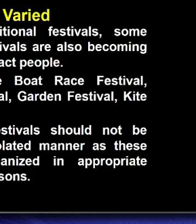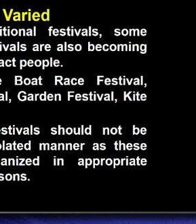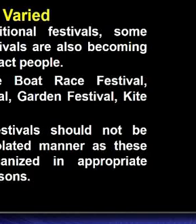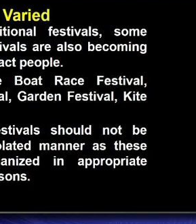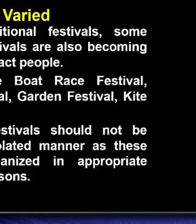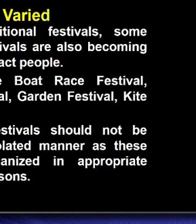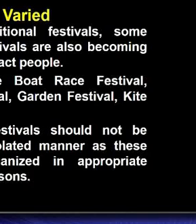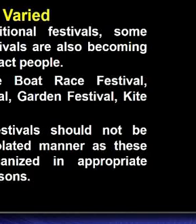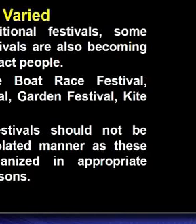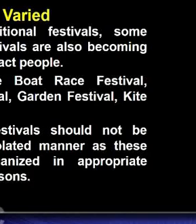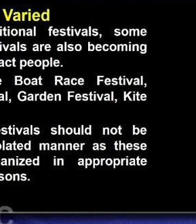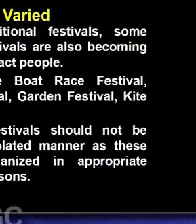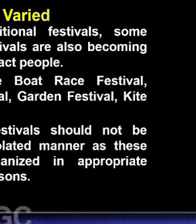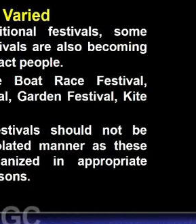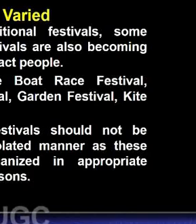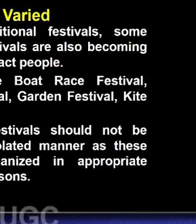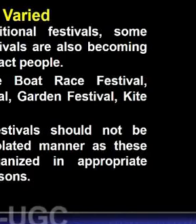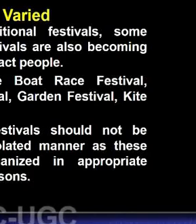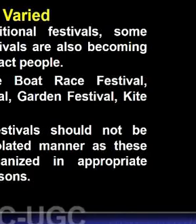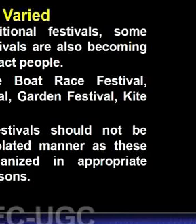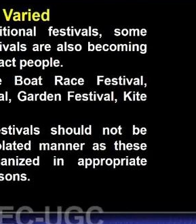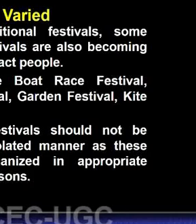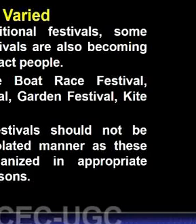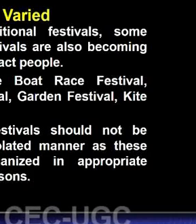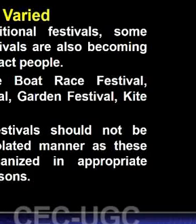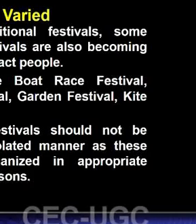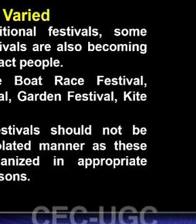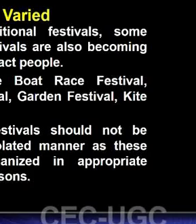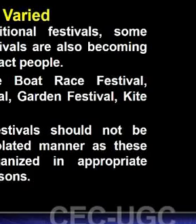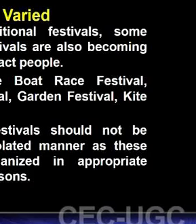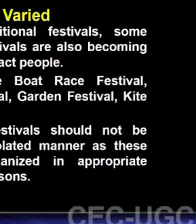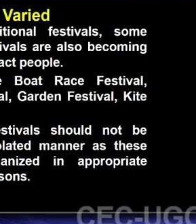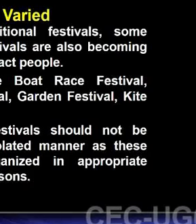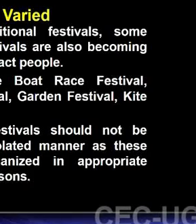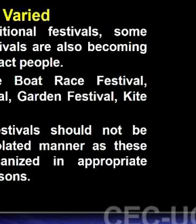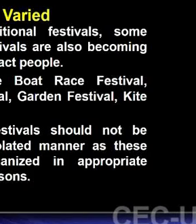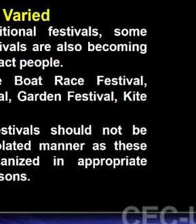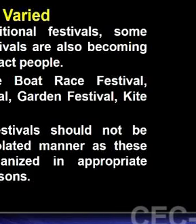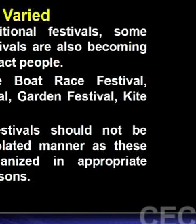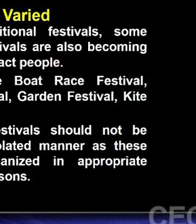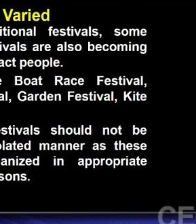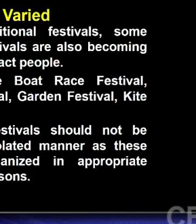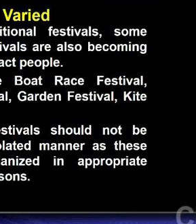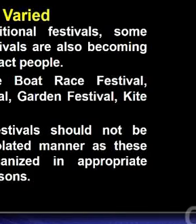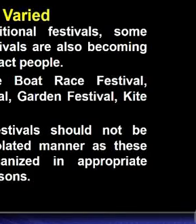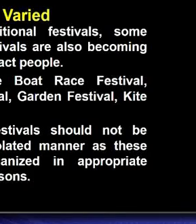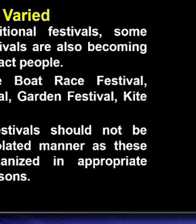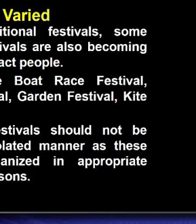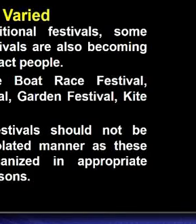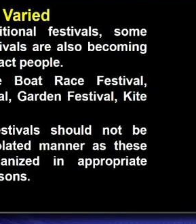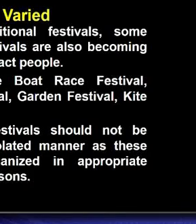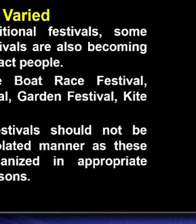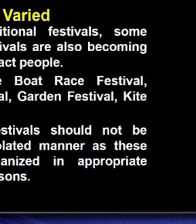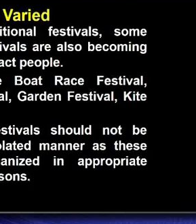festival, kite festival are some of them which are considered to be the recent or the new festivals, and how people